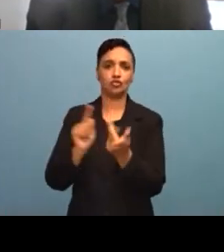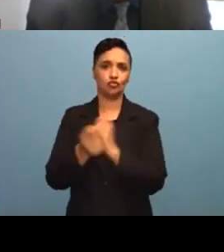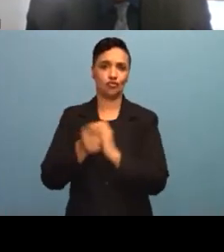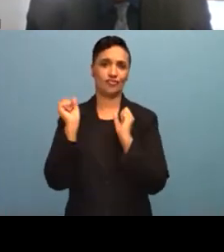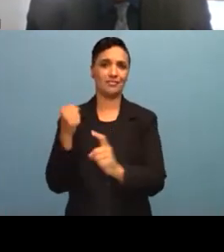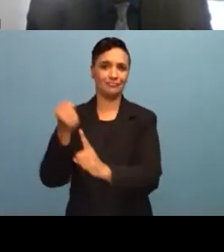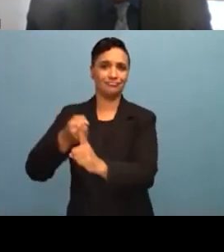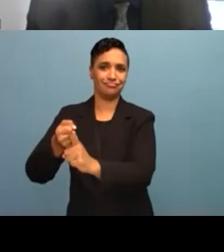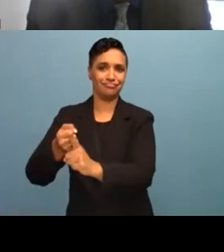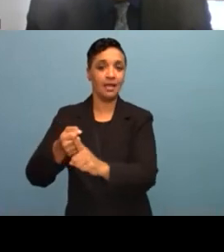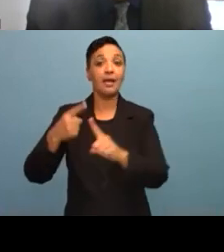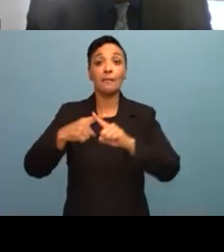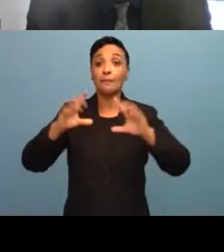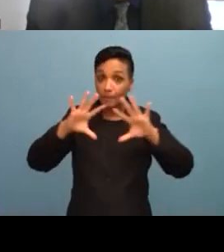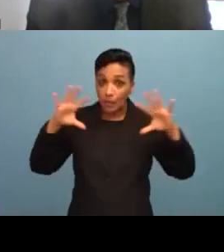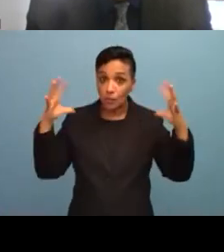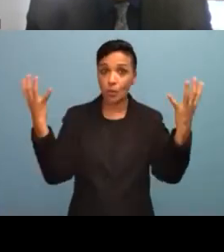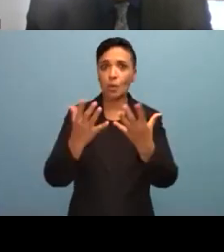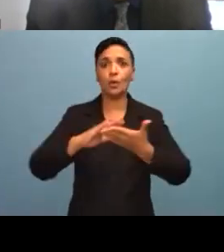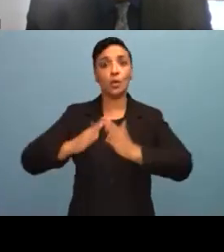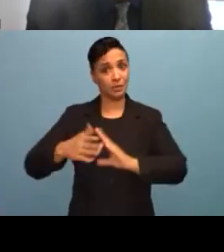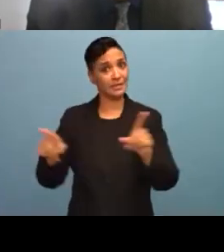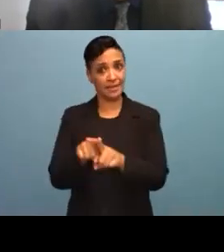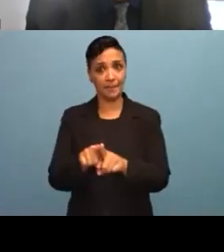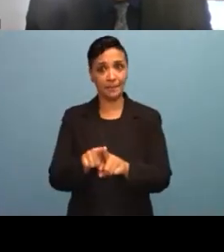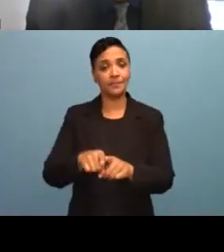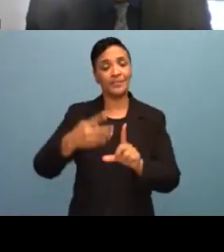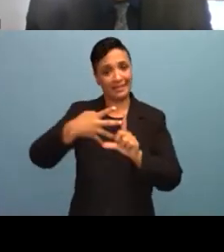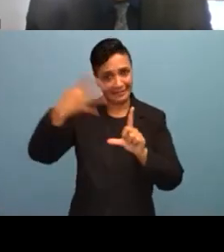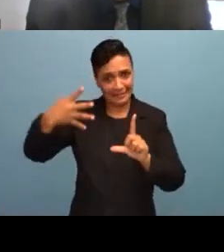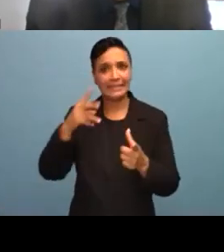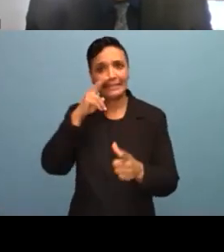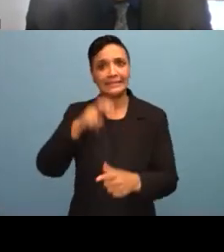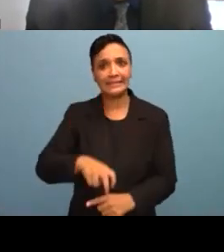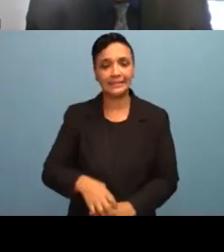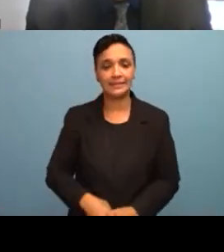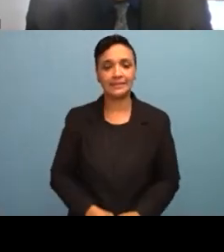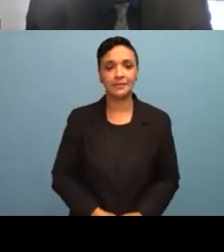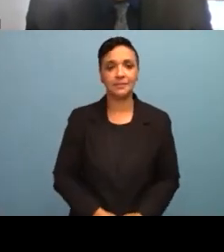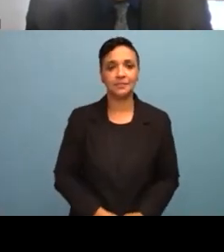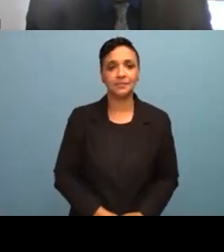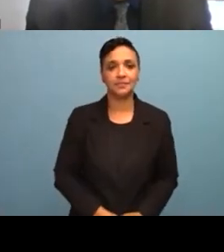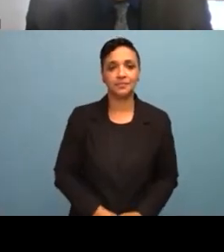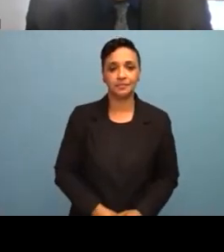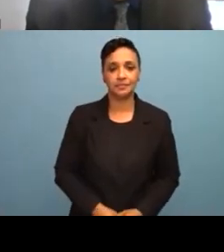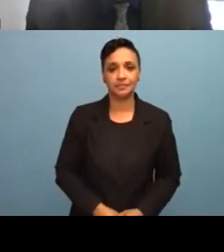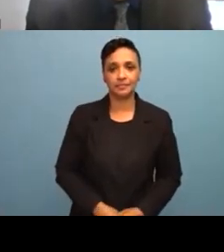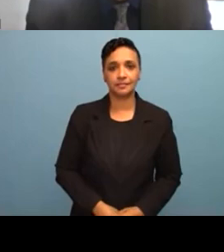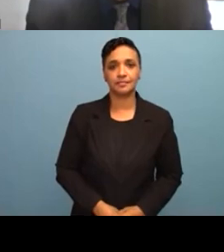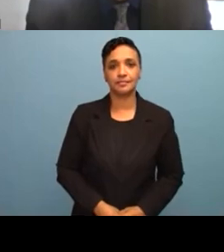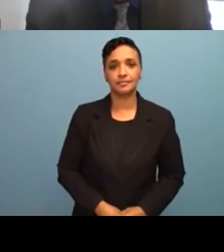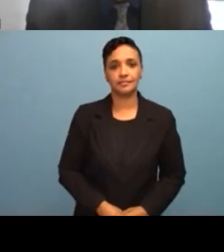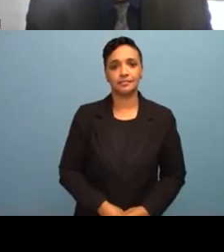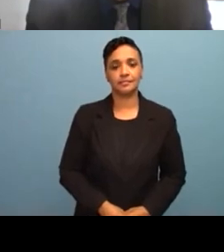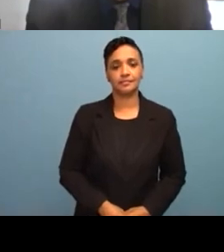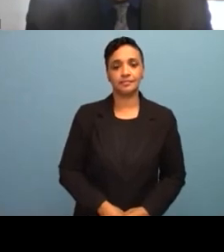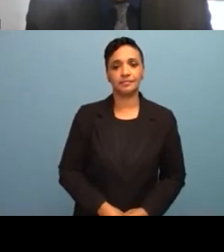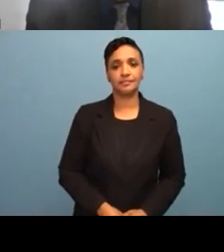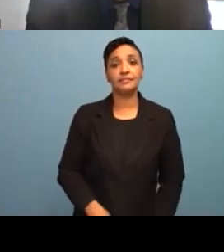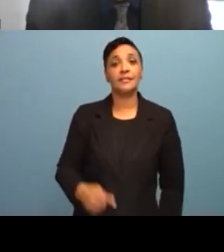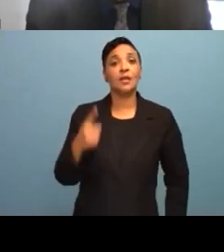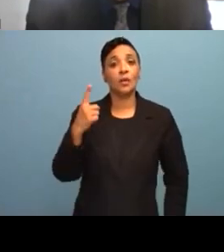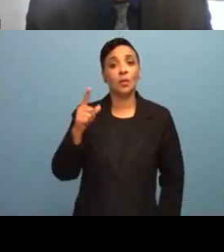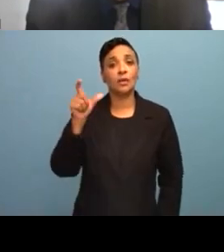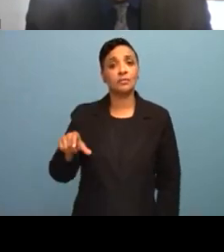for the global community for good practices. Yes, it does. Who has some advice for one of our audience members based out of South Africa?